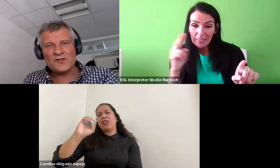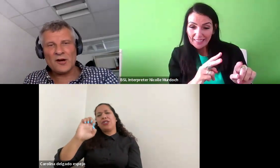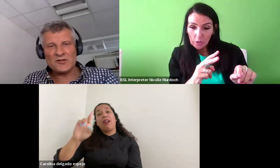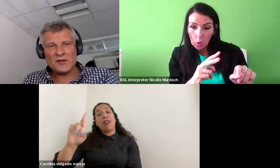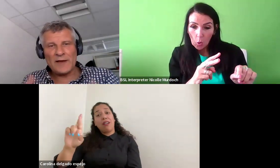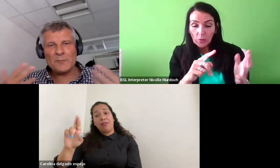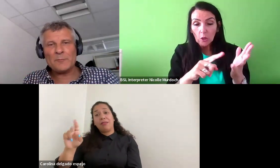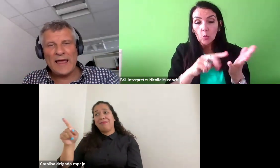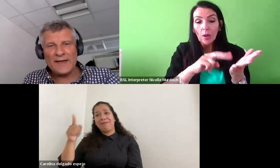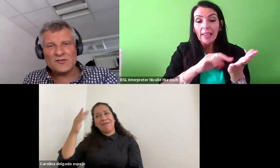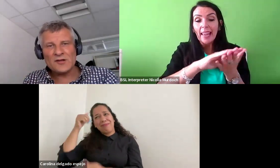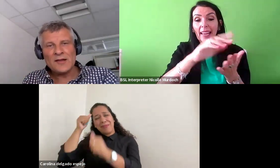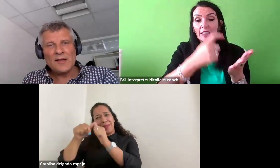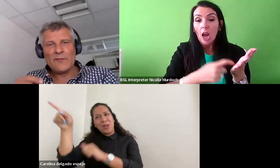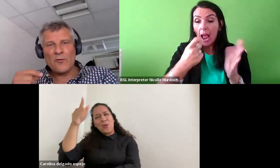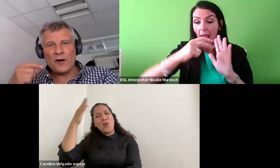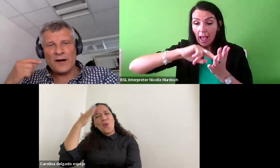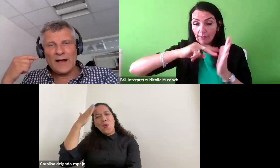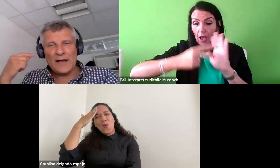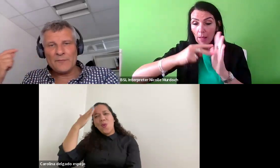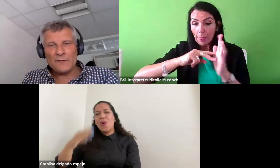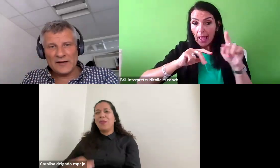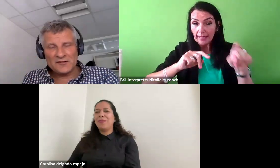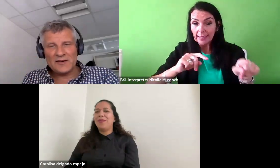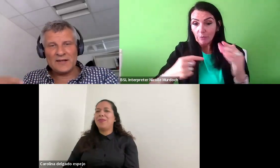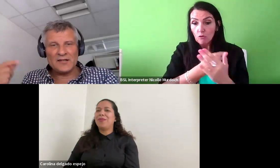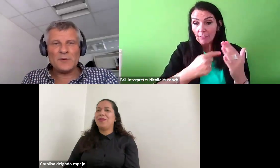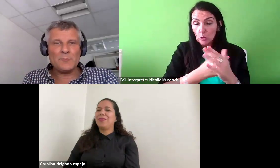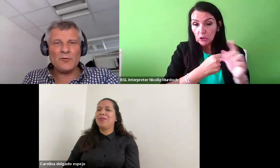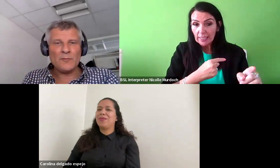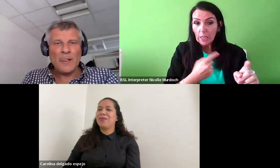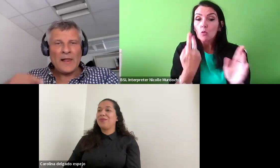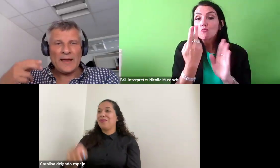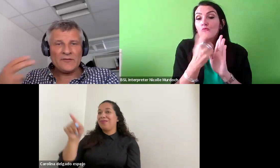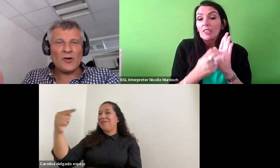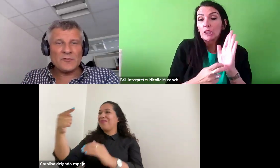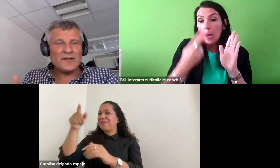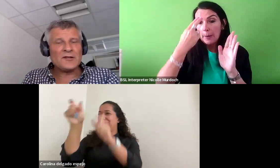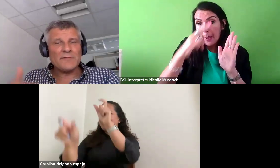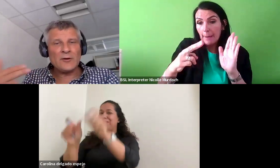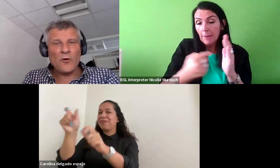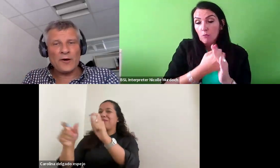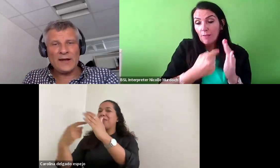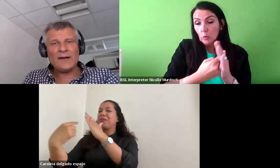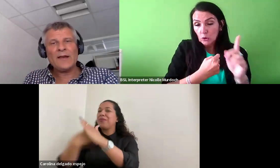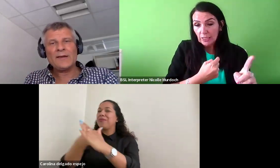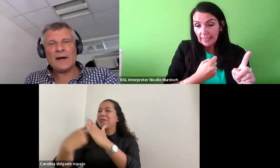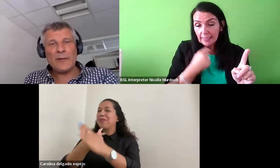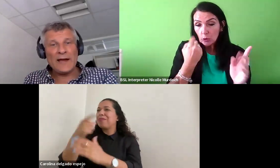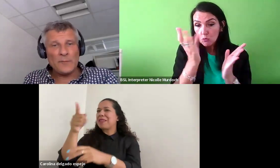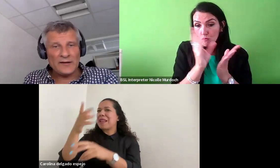that UNHCR was developing plans for registering these people in terms of actually